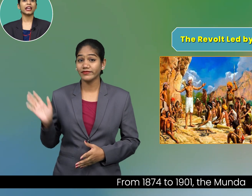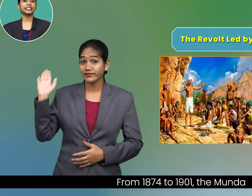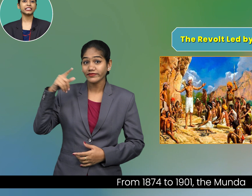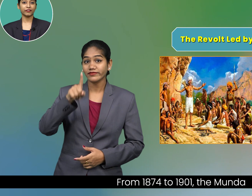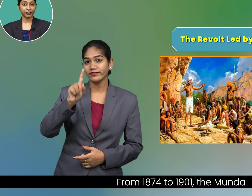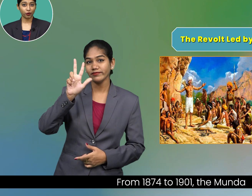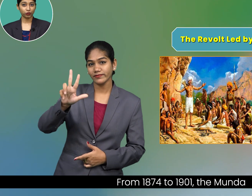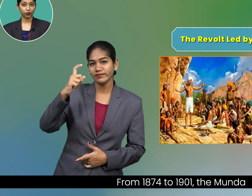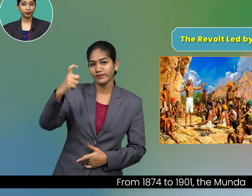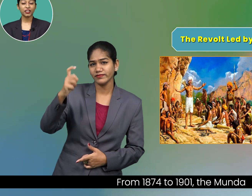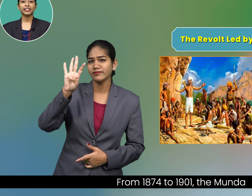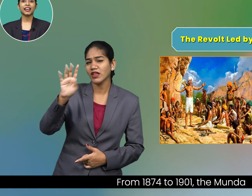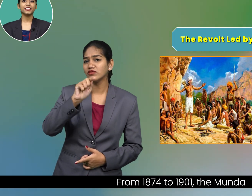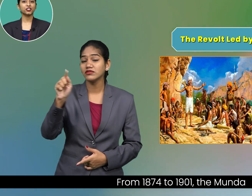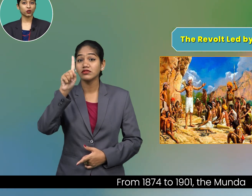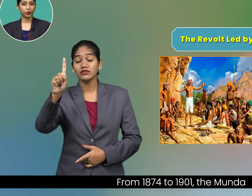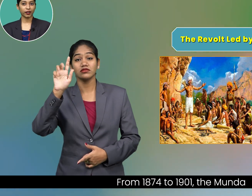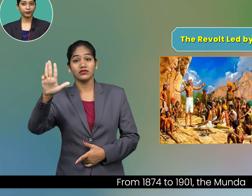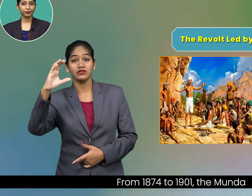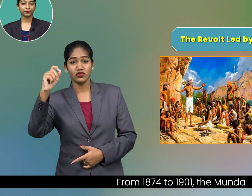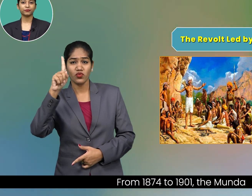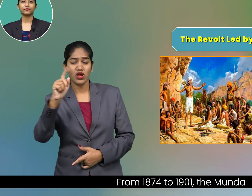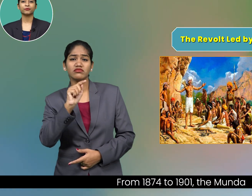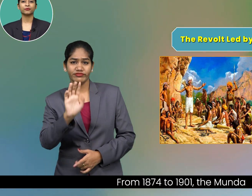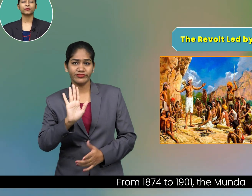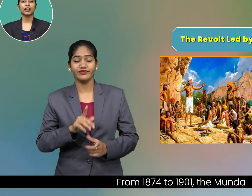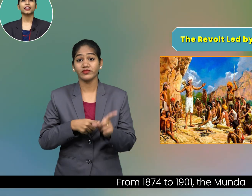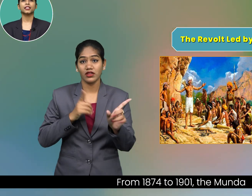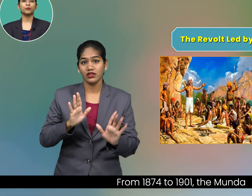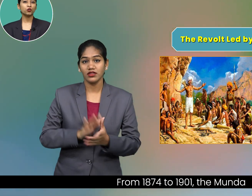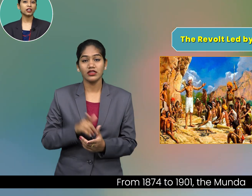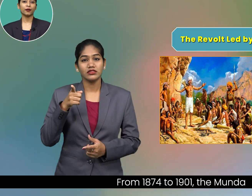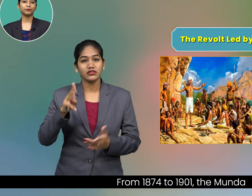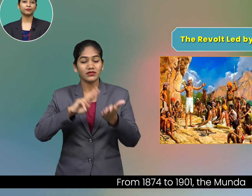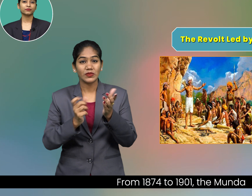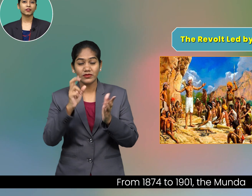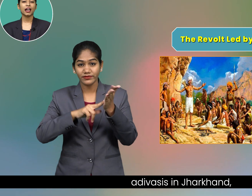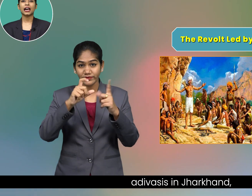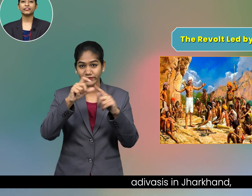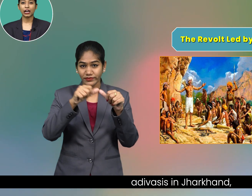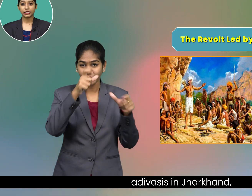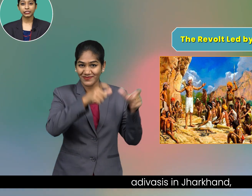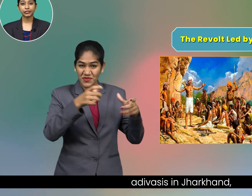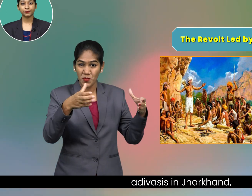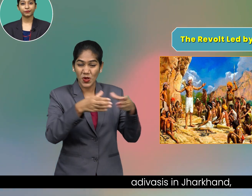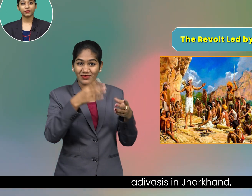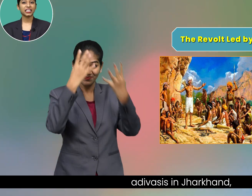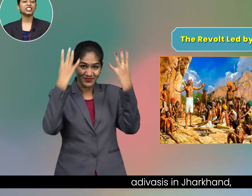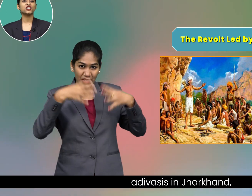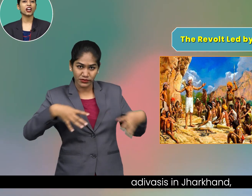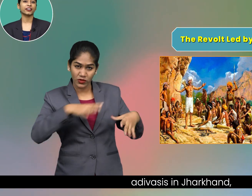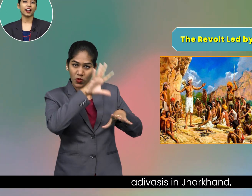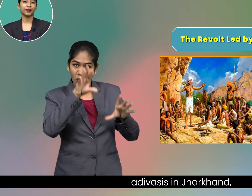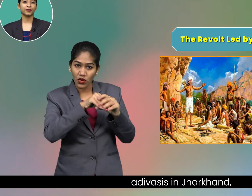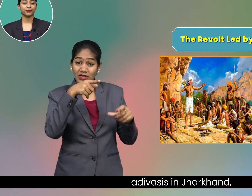from 1874 to 1901, the Munda Adivasis